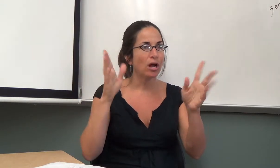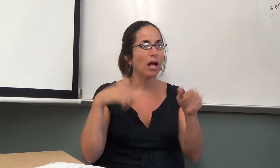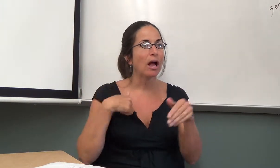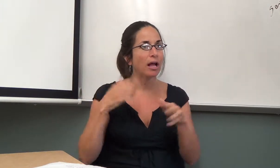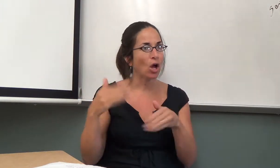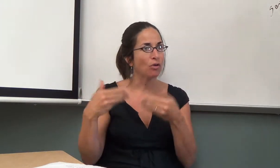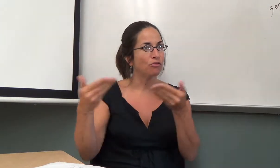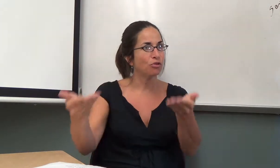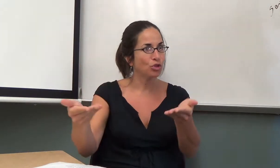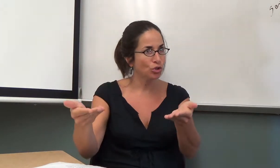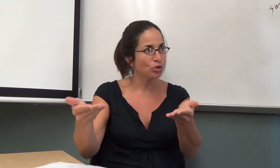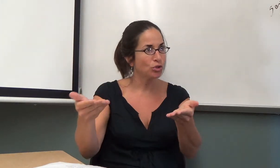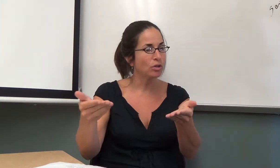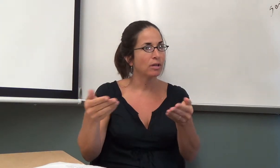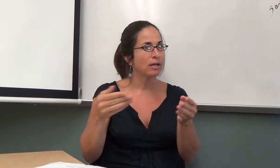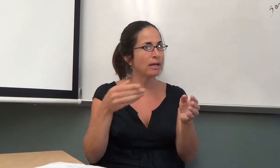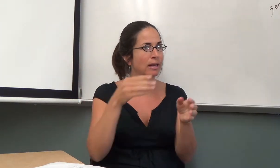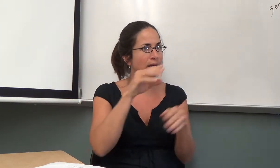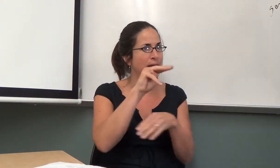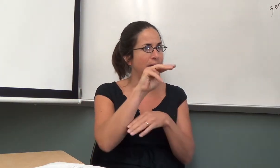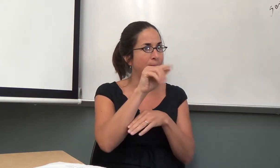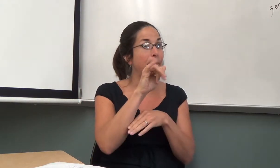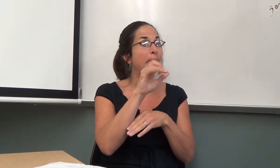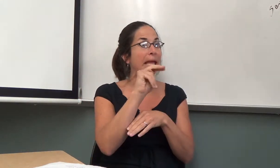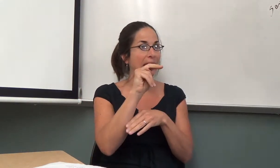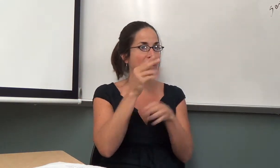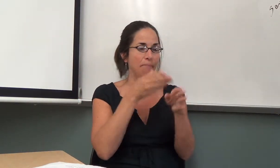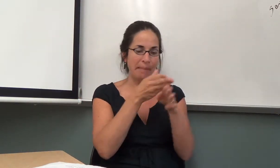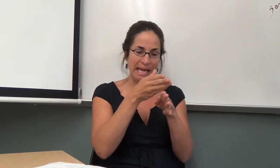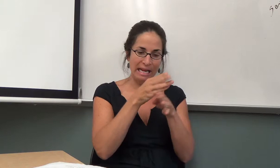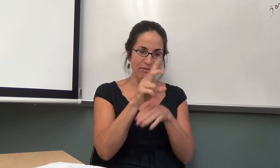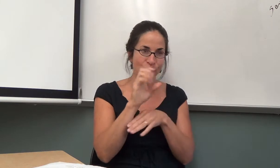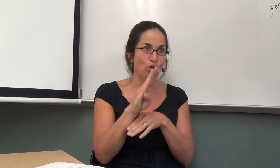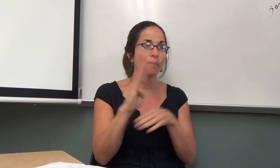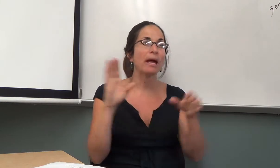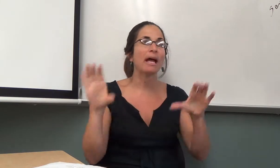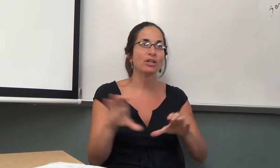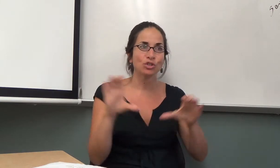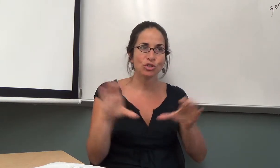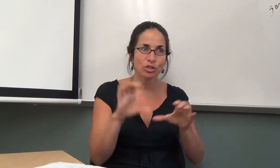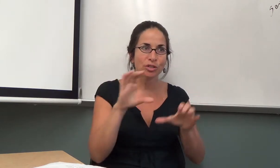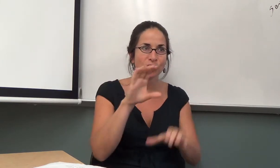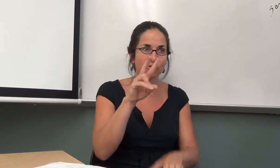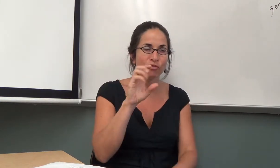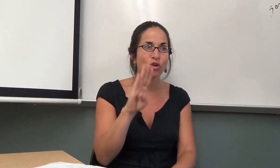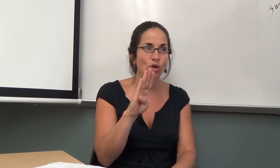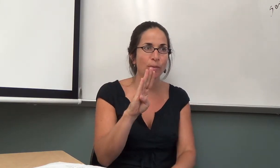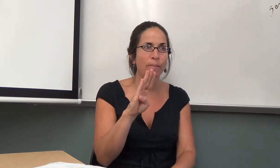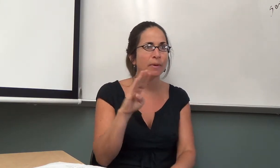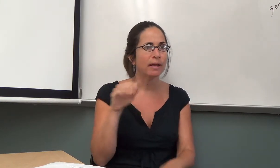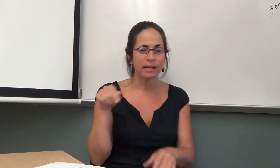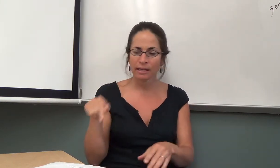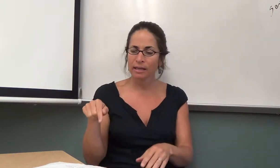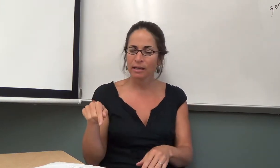And it's the main verb. Good. It's the main verb. We also call it an action verb, right? Yeah. And what tense is that, David?